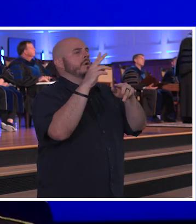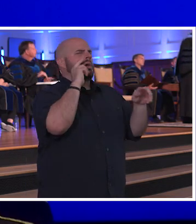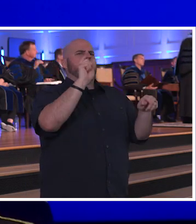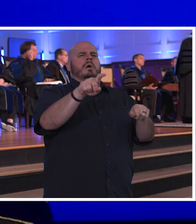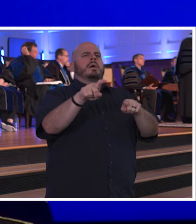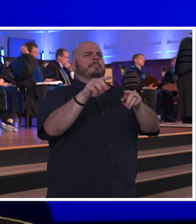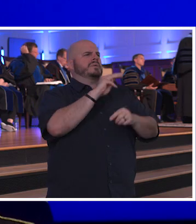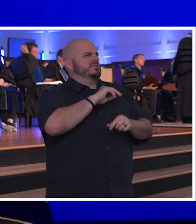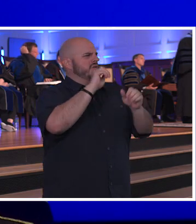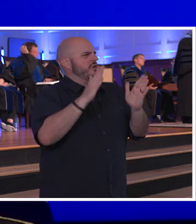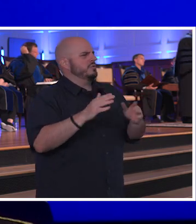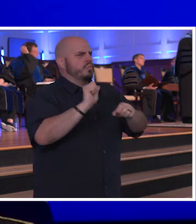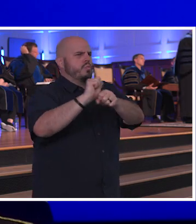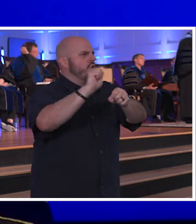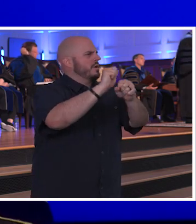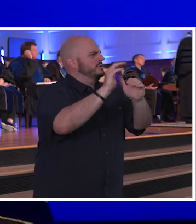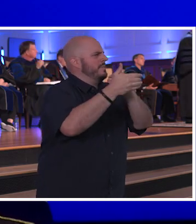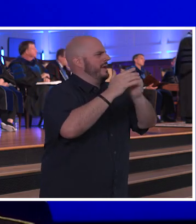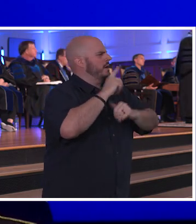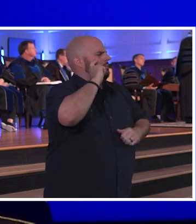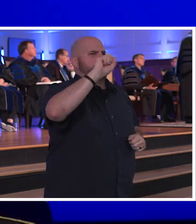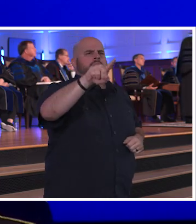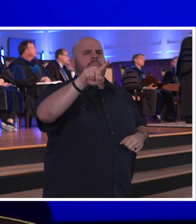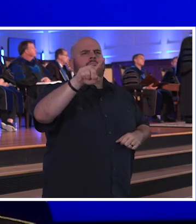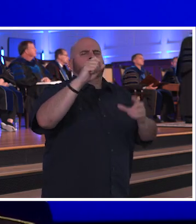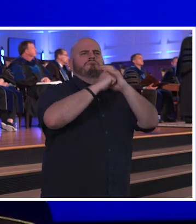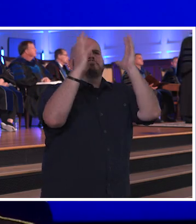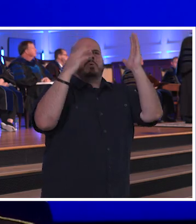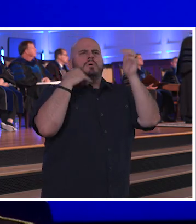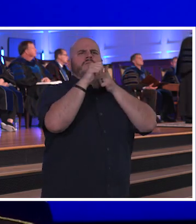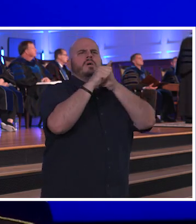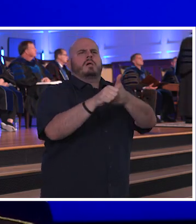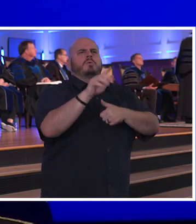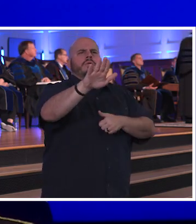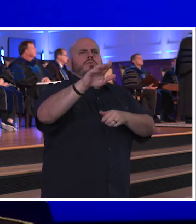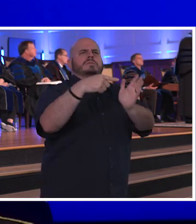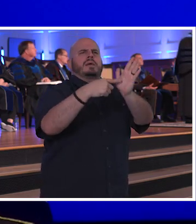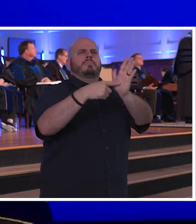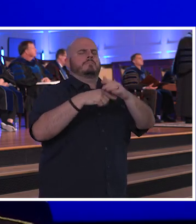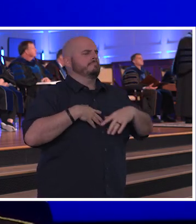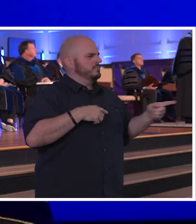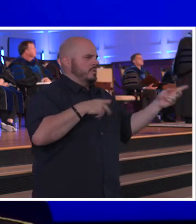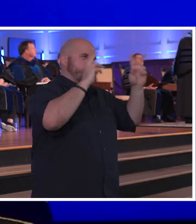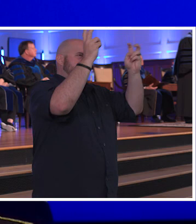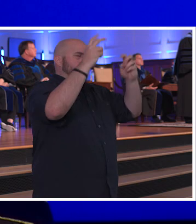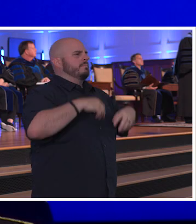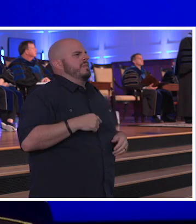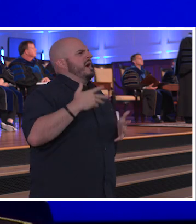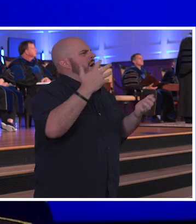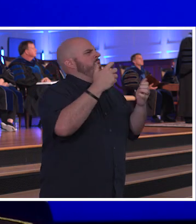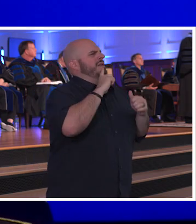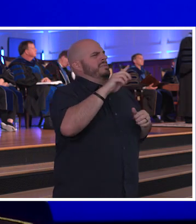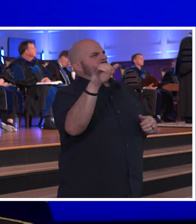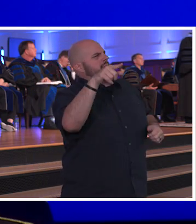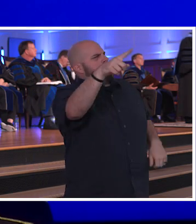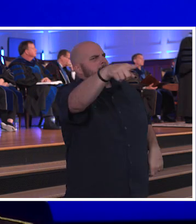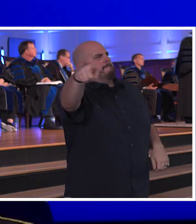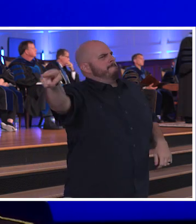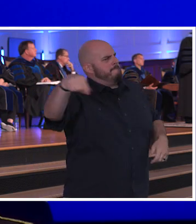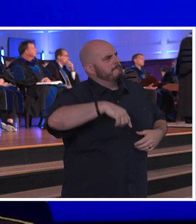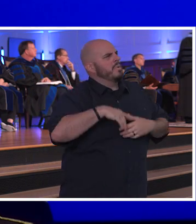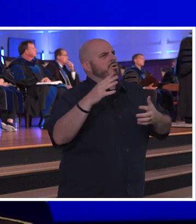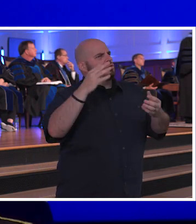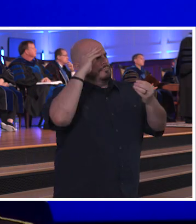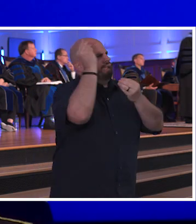her to want to follow in their footsteps. She said, I quote, "I wanted to be like them and tell others about